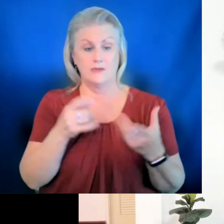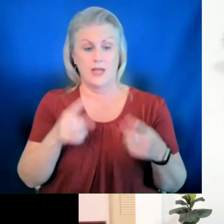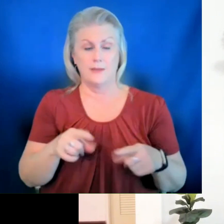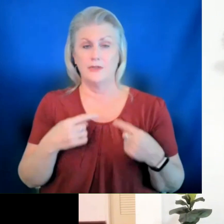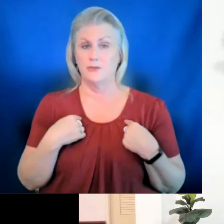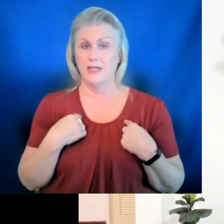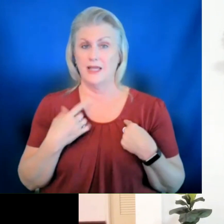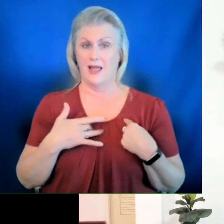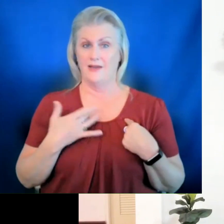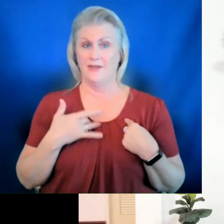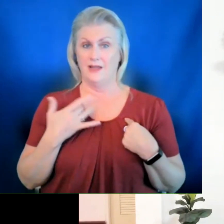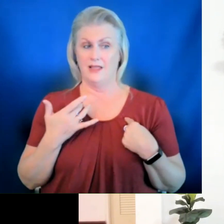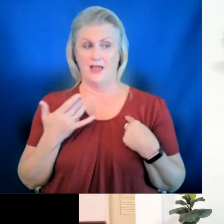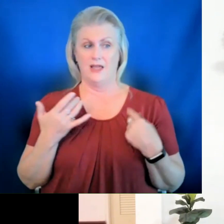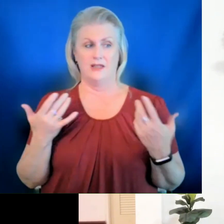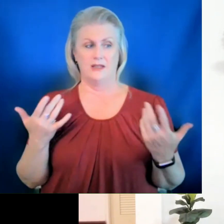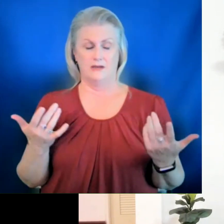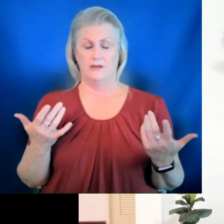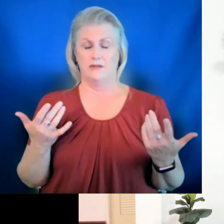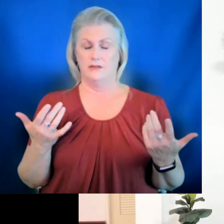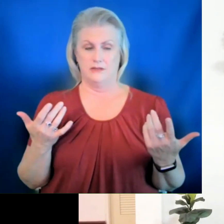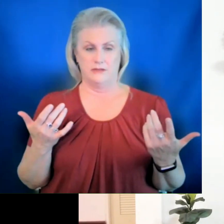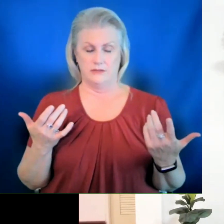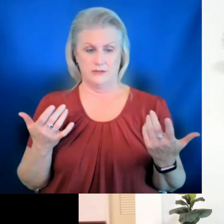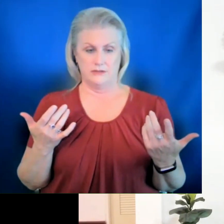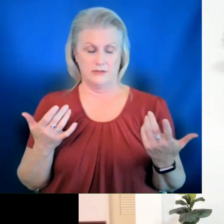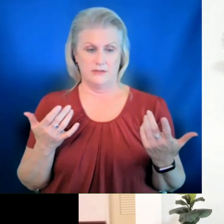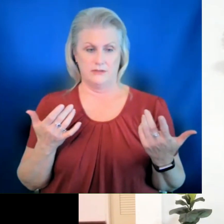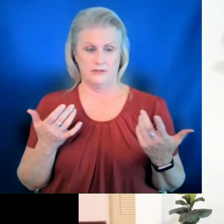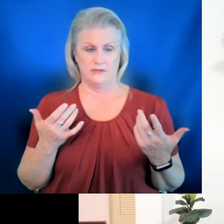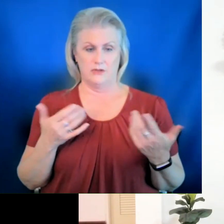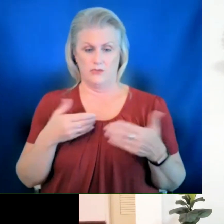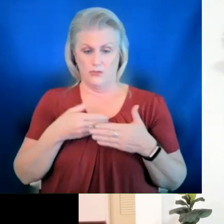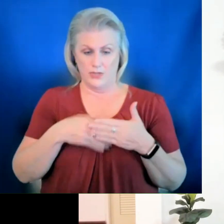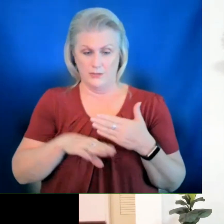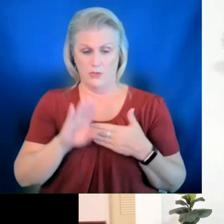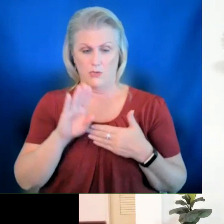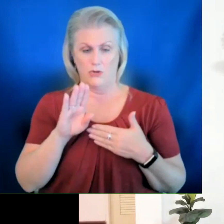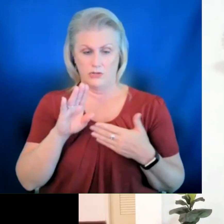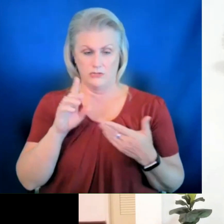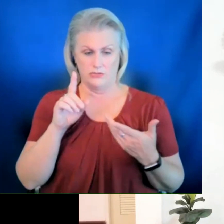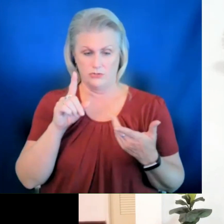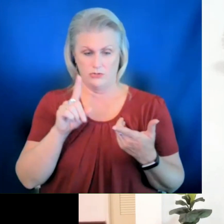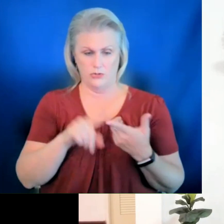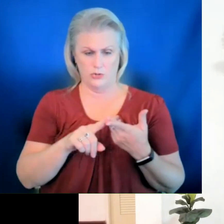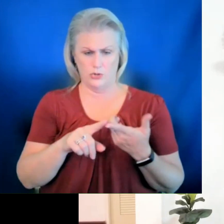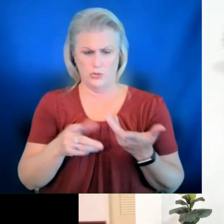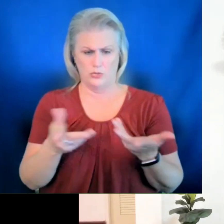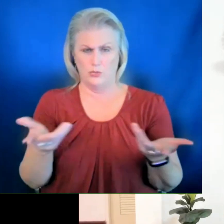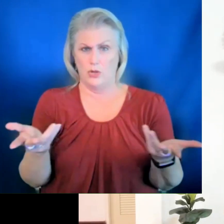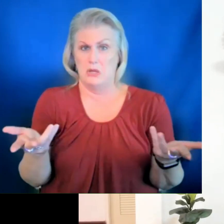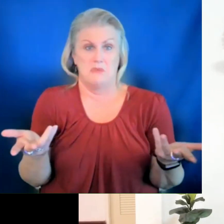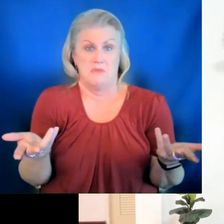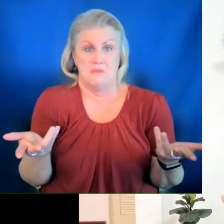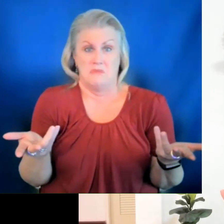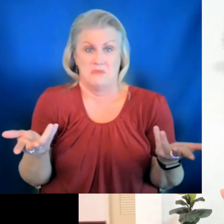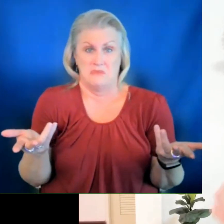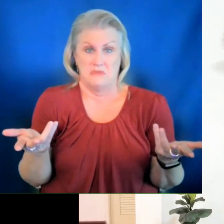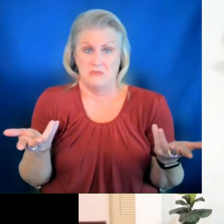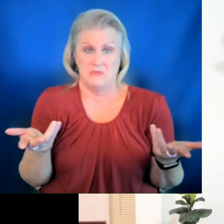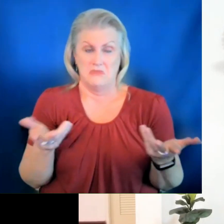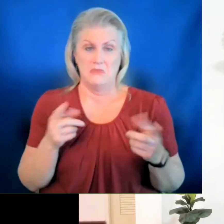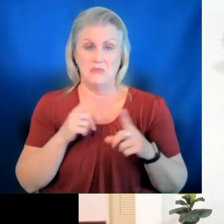was reborn, even if in that moment I didn't know in what. And